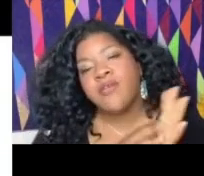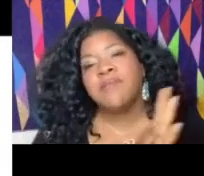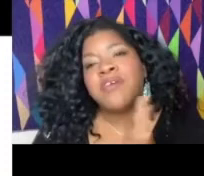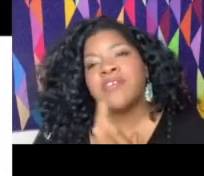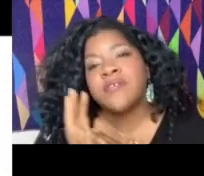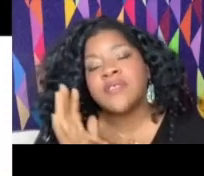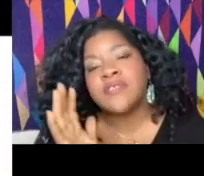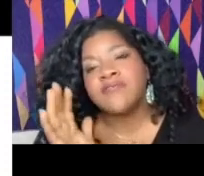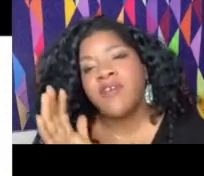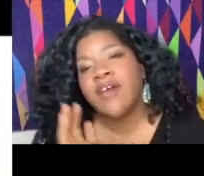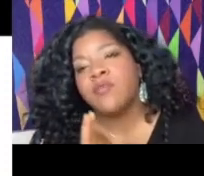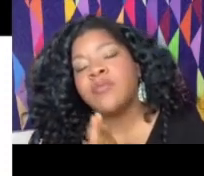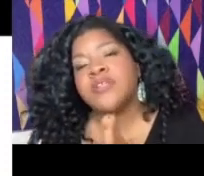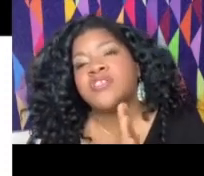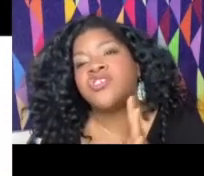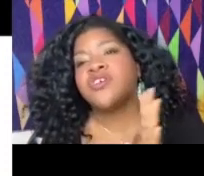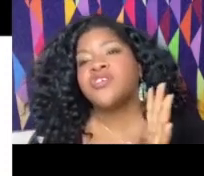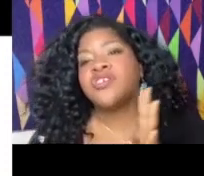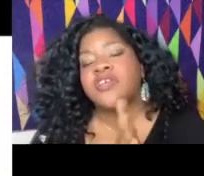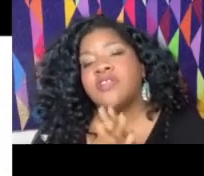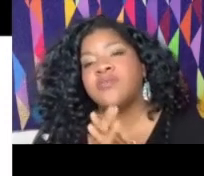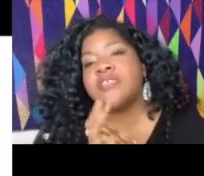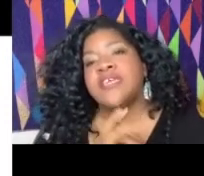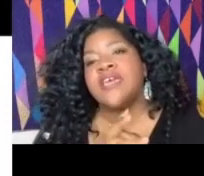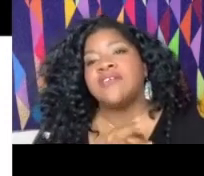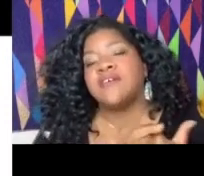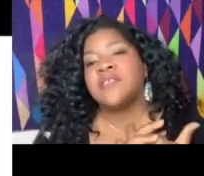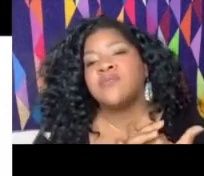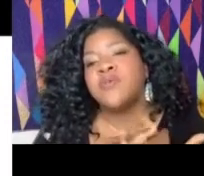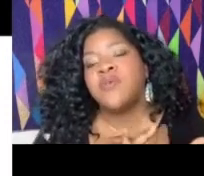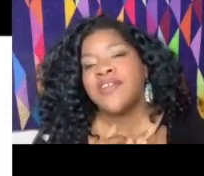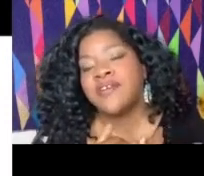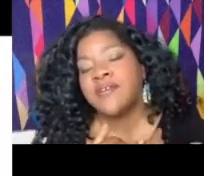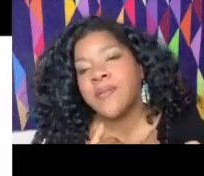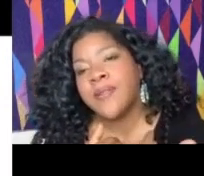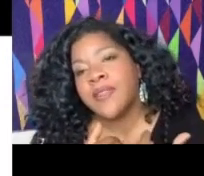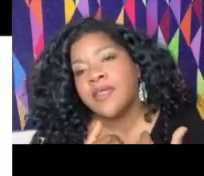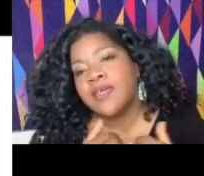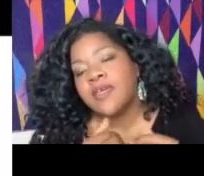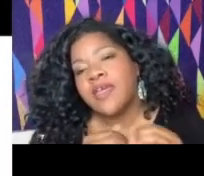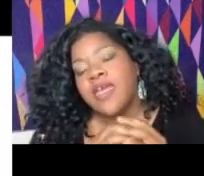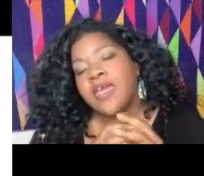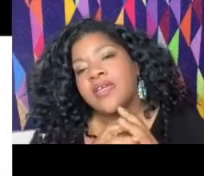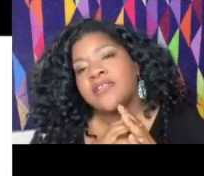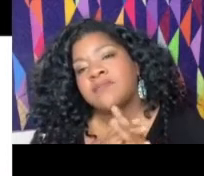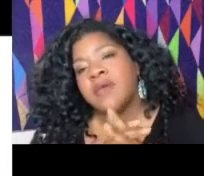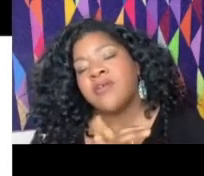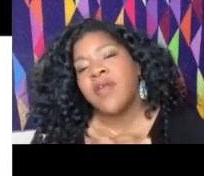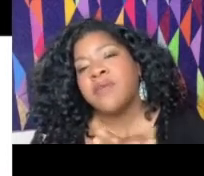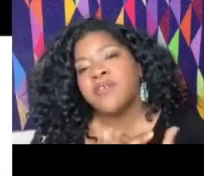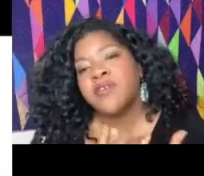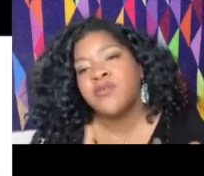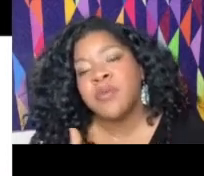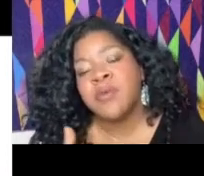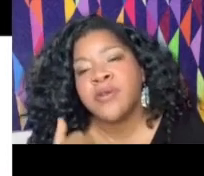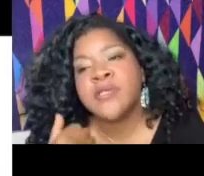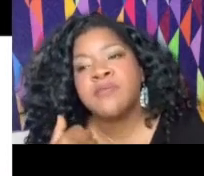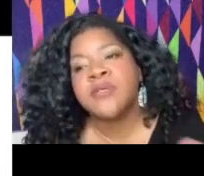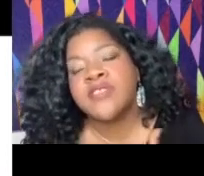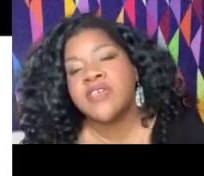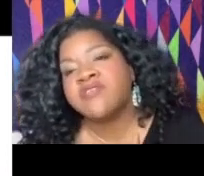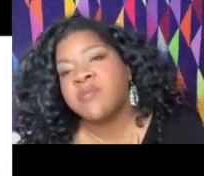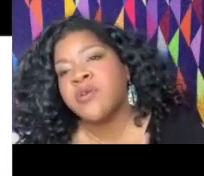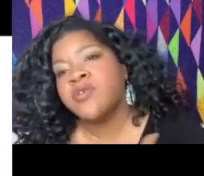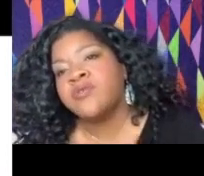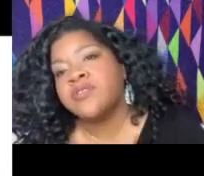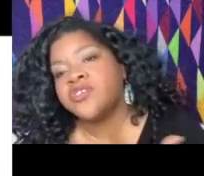My grandmother's father built a church in Louisiana called Sweetwater. And my grandmother remembers